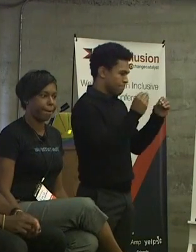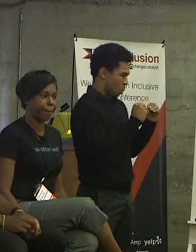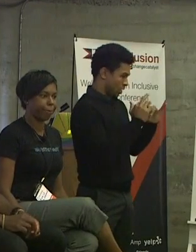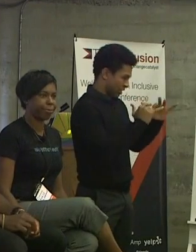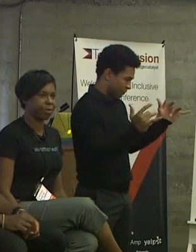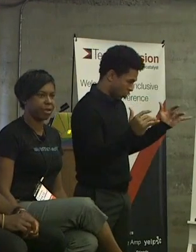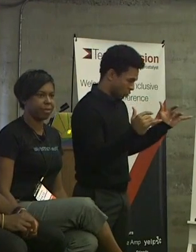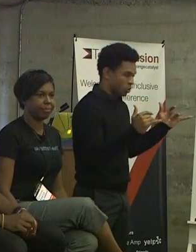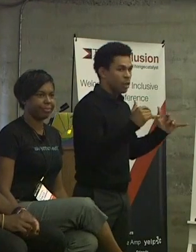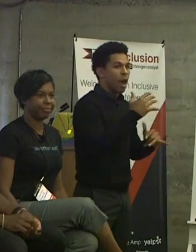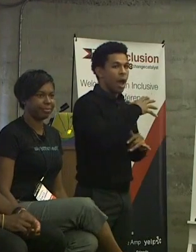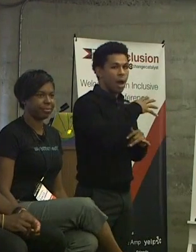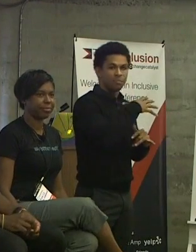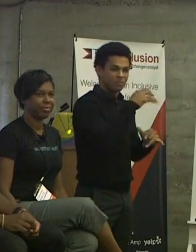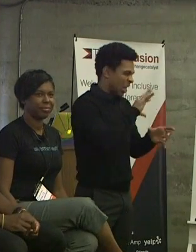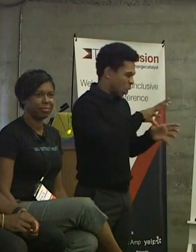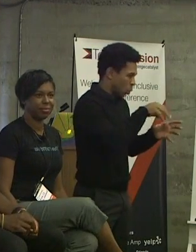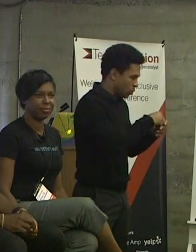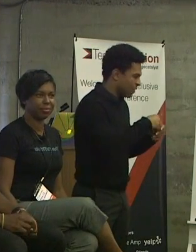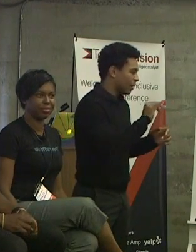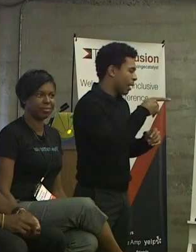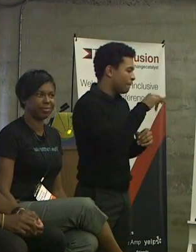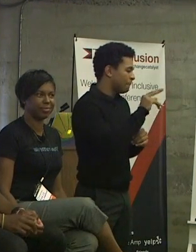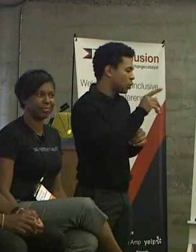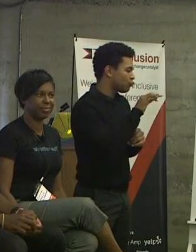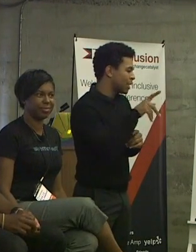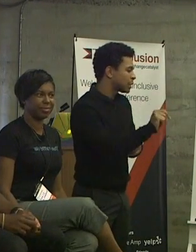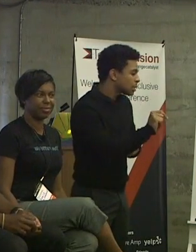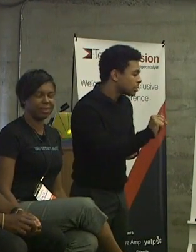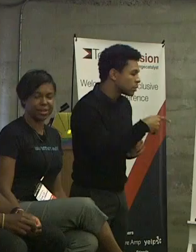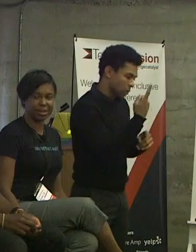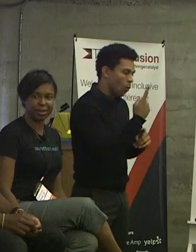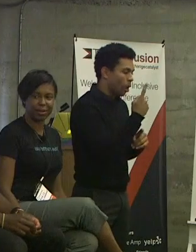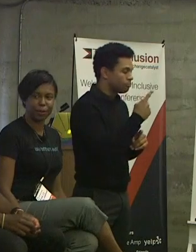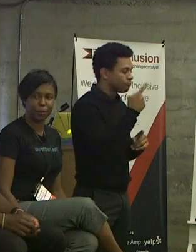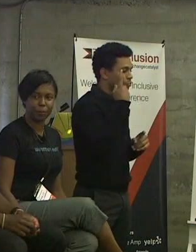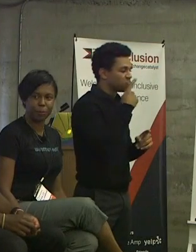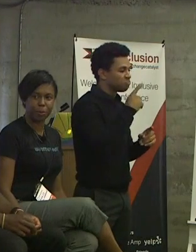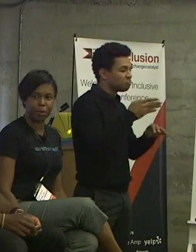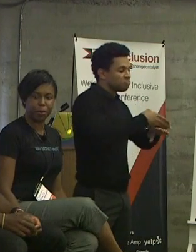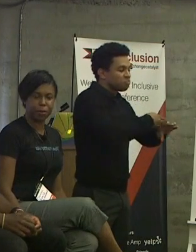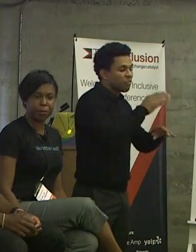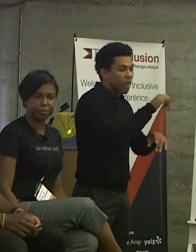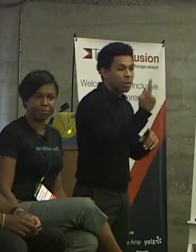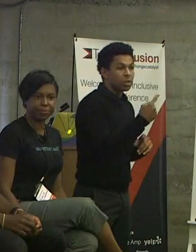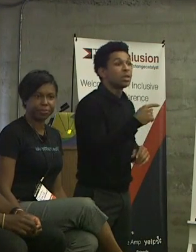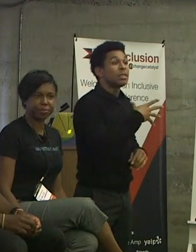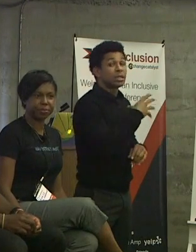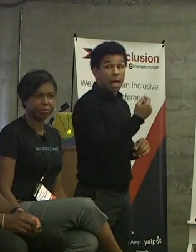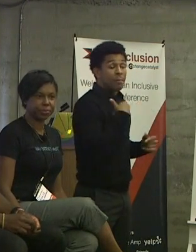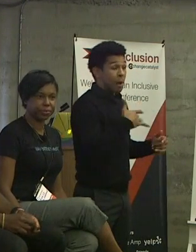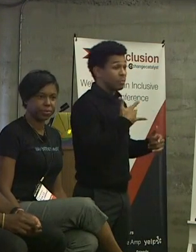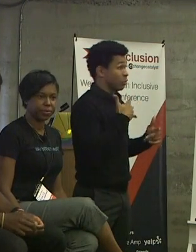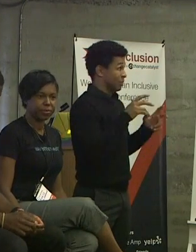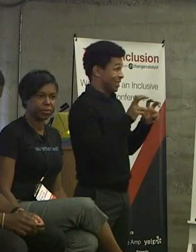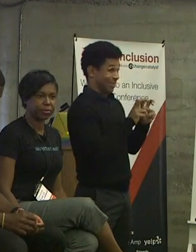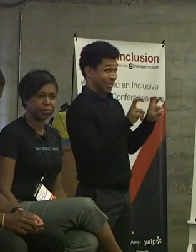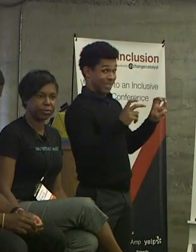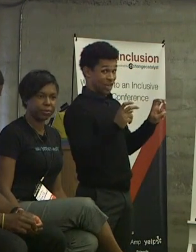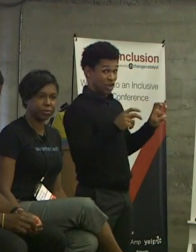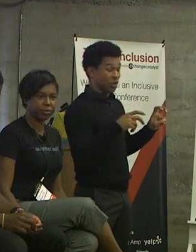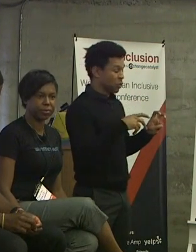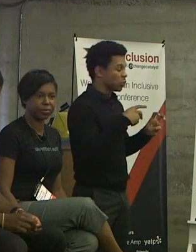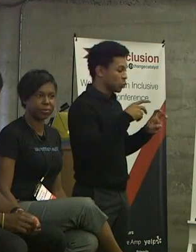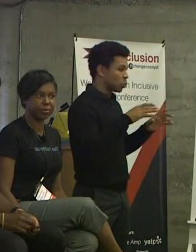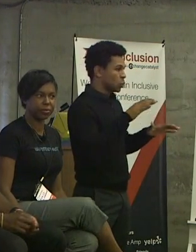Pinterest, who are here in the room, awesome. So I'm really excited to be on a panel today that helps us think about how we can leverage technology to